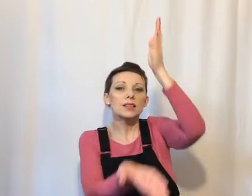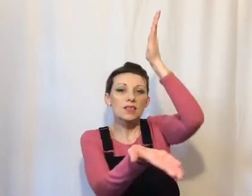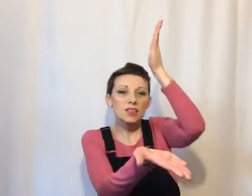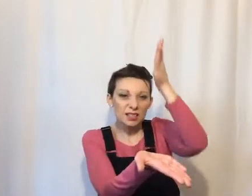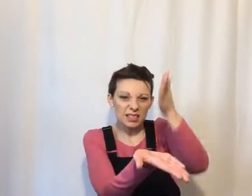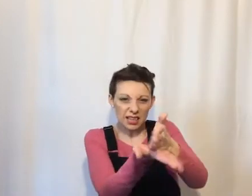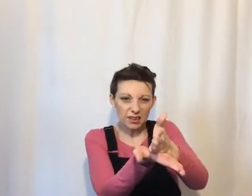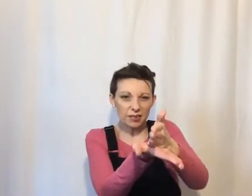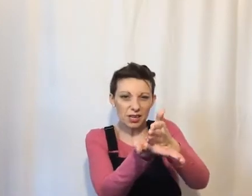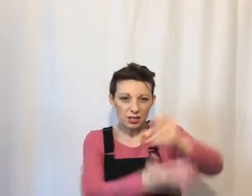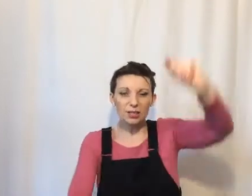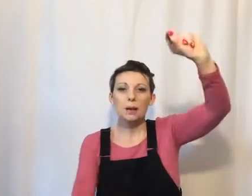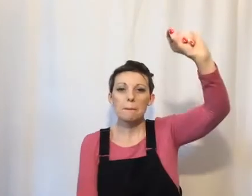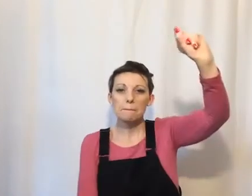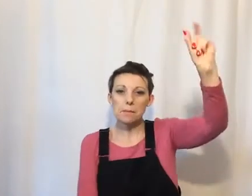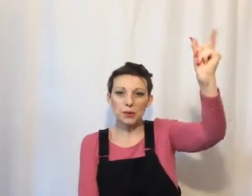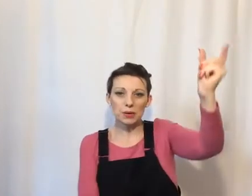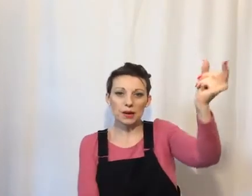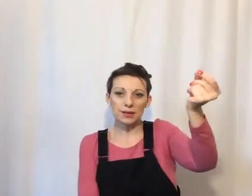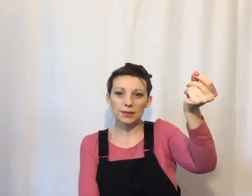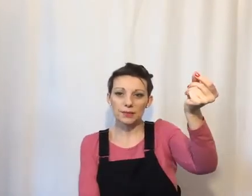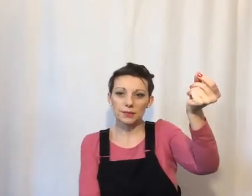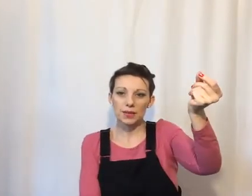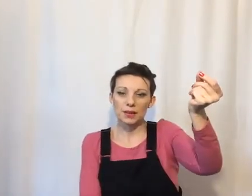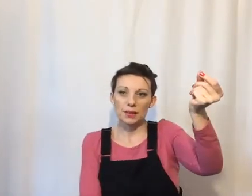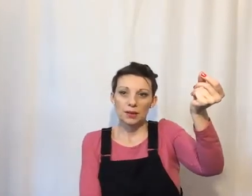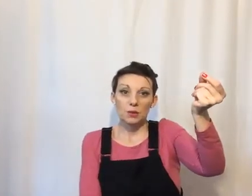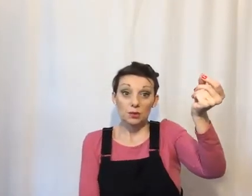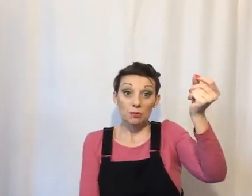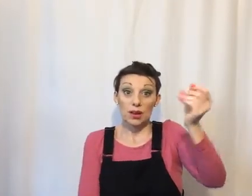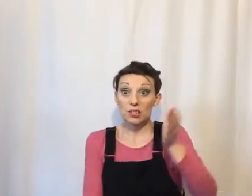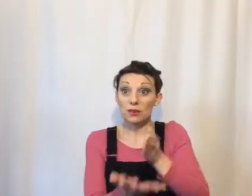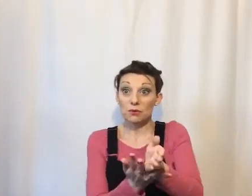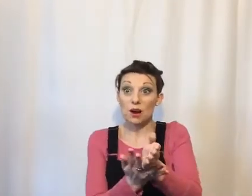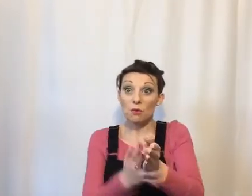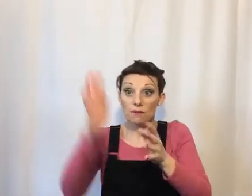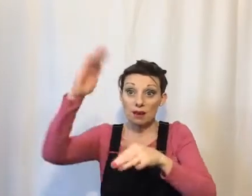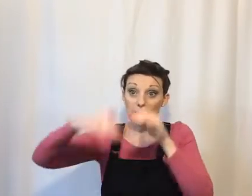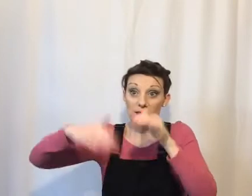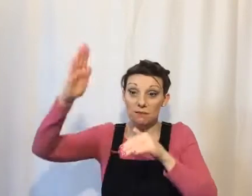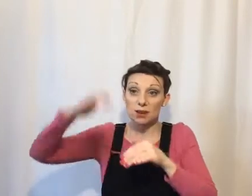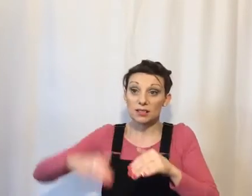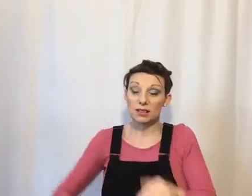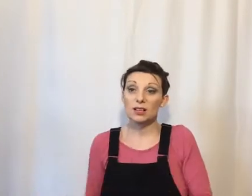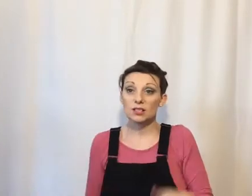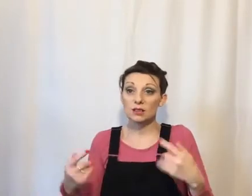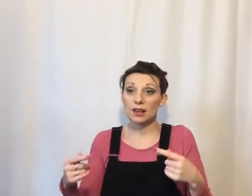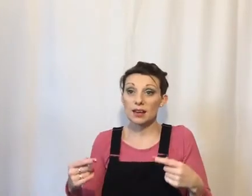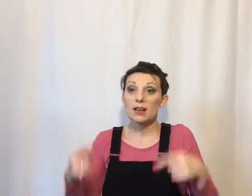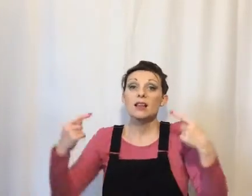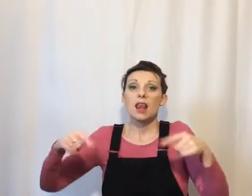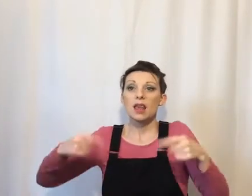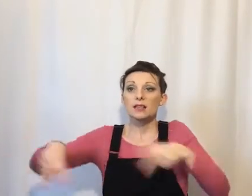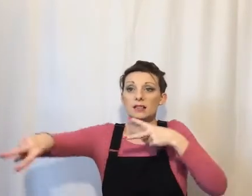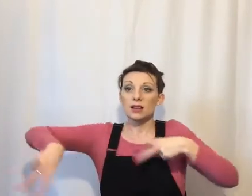the serious moonlight. We actually went through the whole of that verse there. So let's do that again. Let's